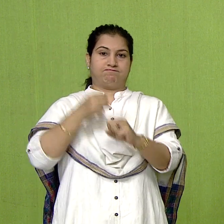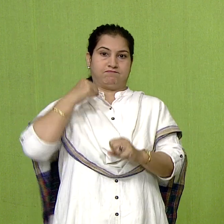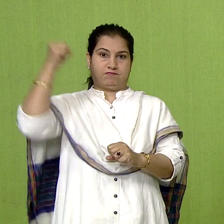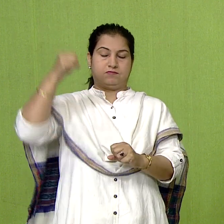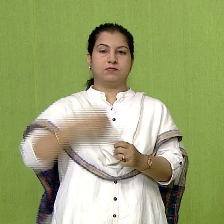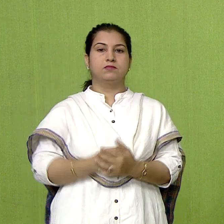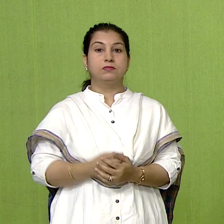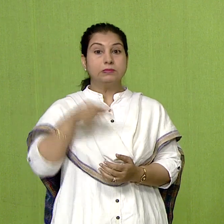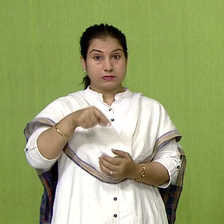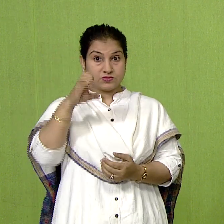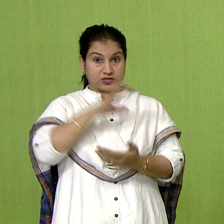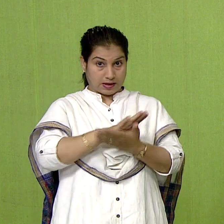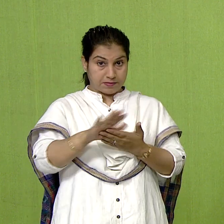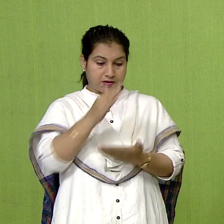The first part of this chapter